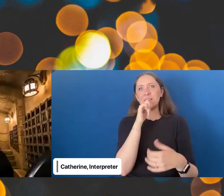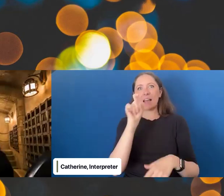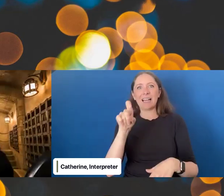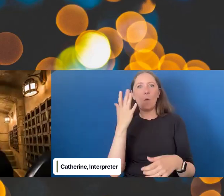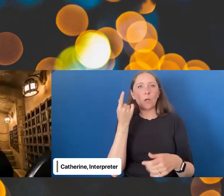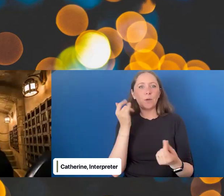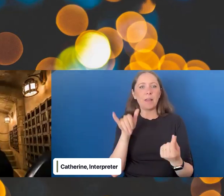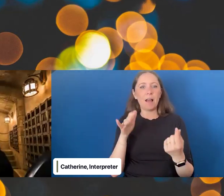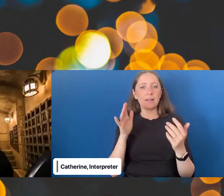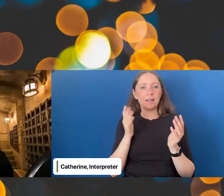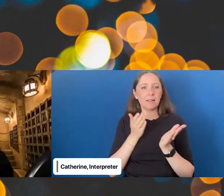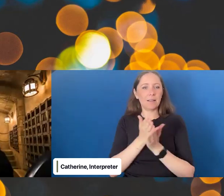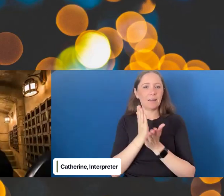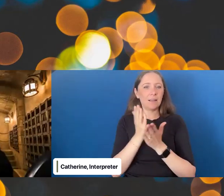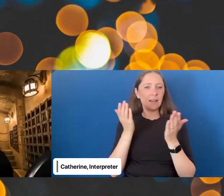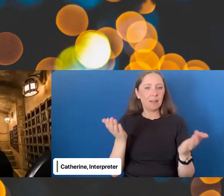Charlie? Here we go.